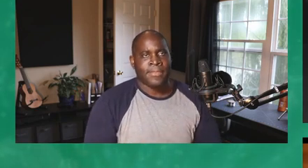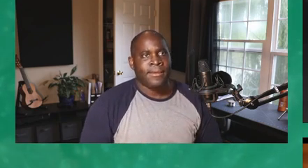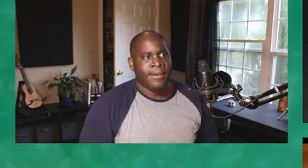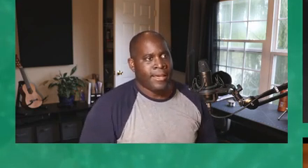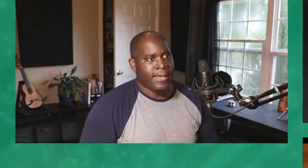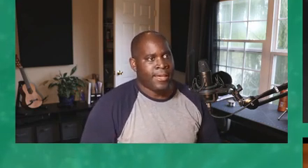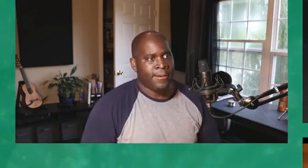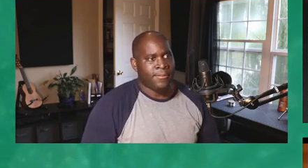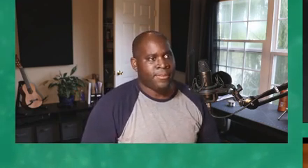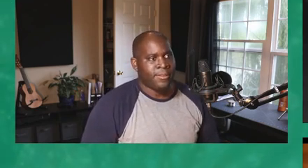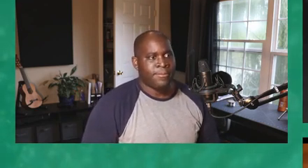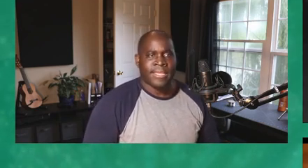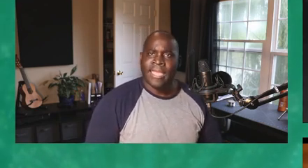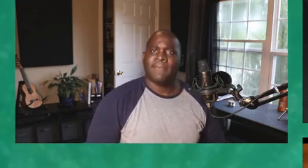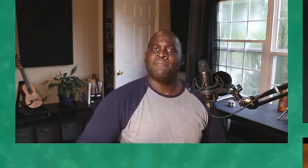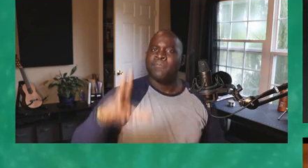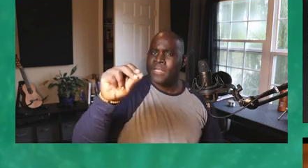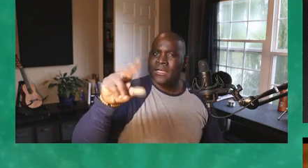way.